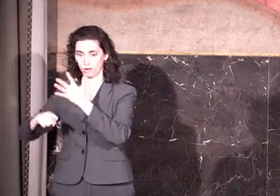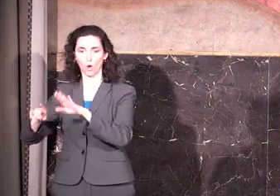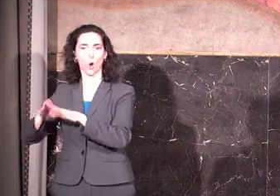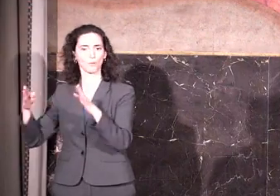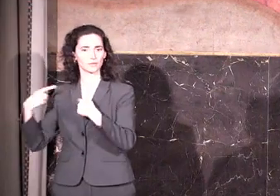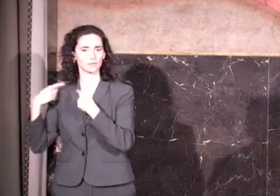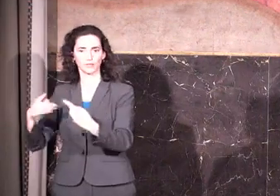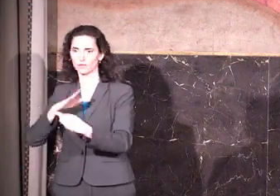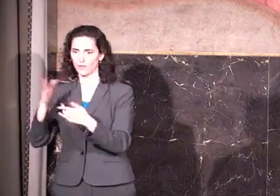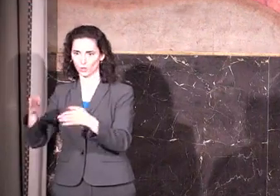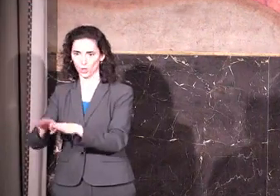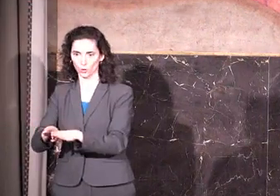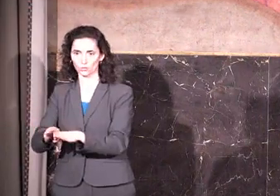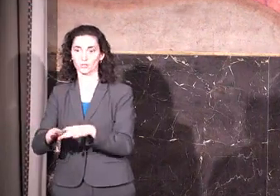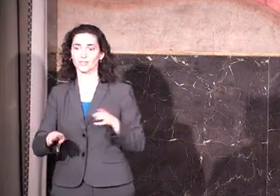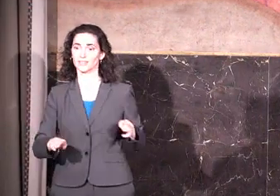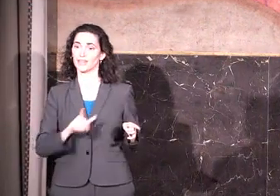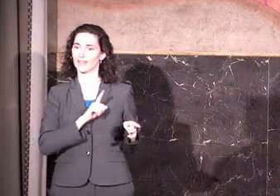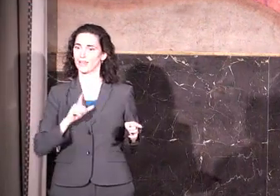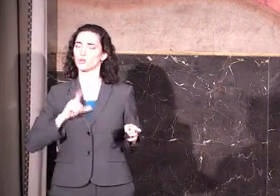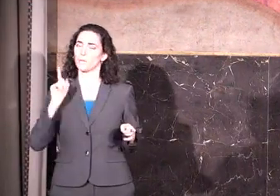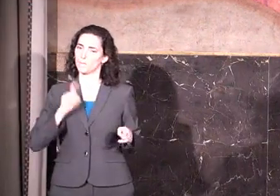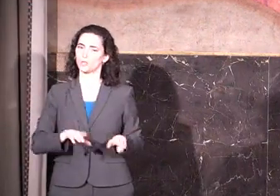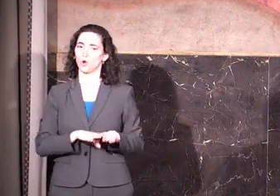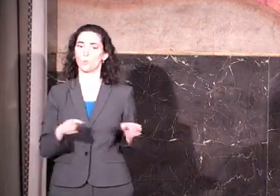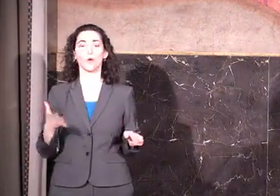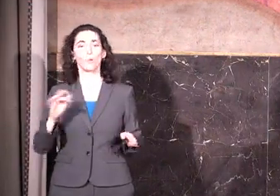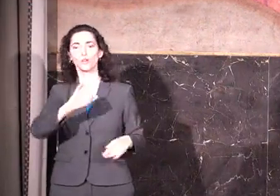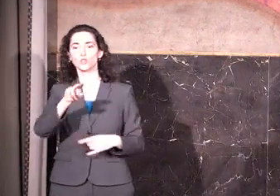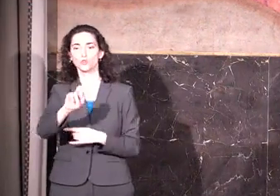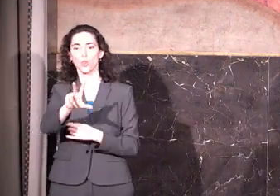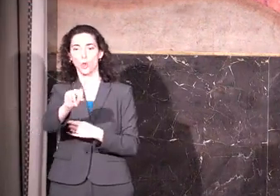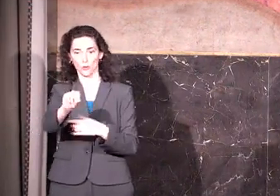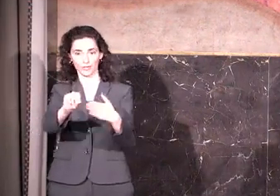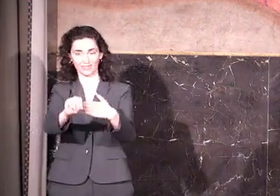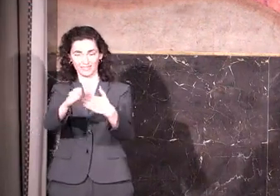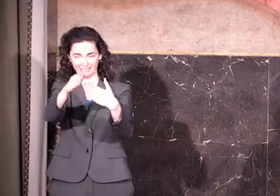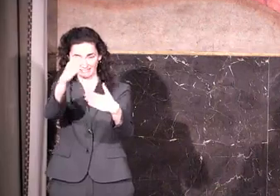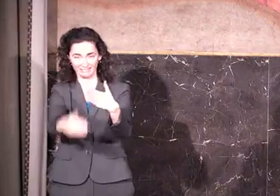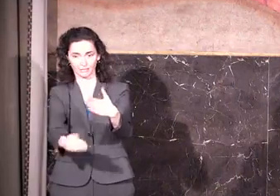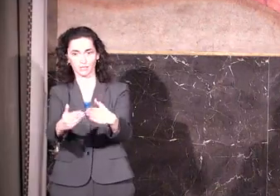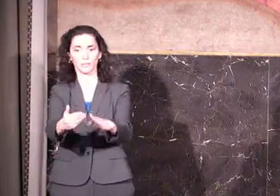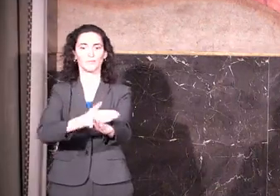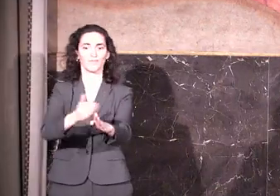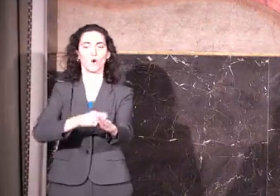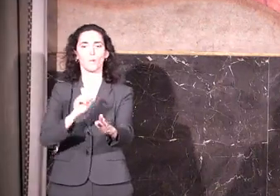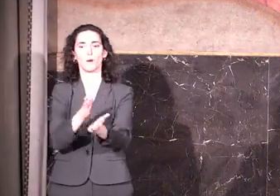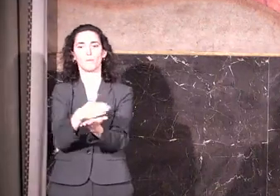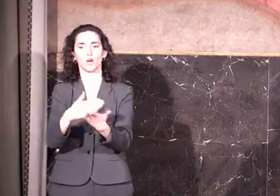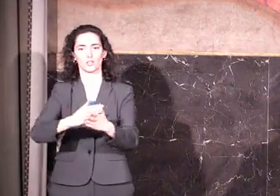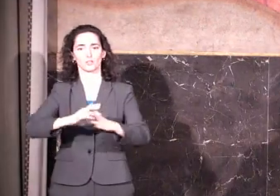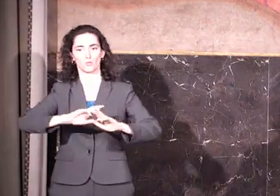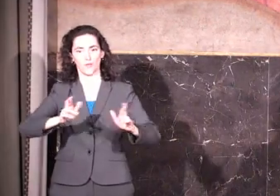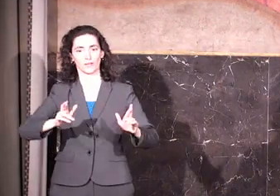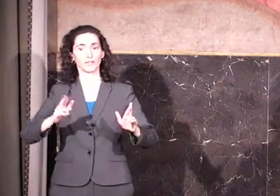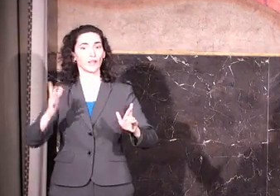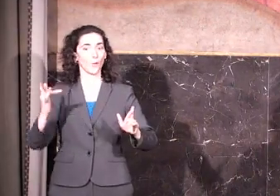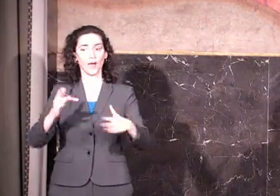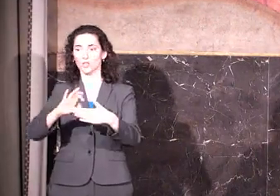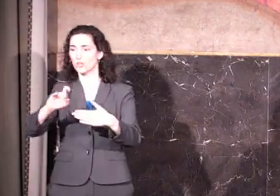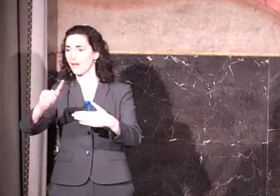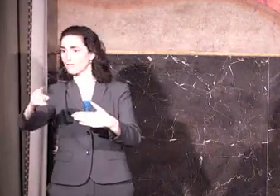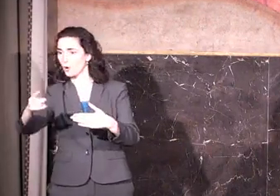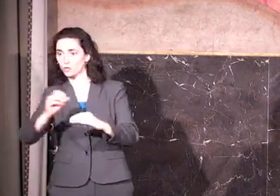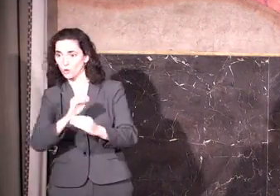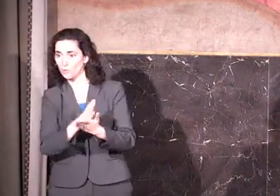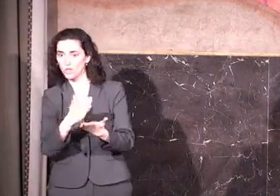that we have to have a budget in place by June the 30th in order to continue to operate on July the 1st. But just like it